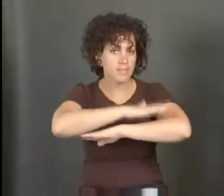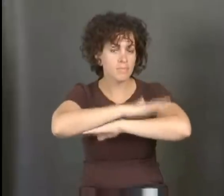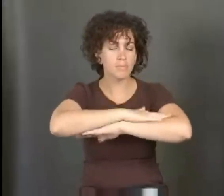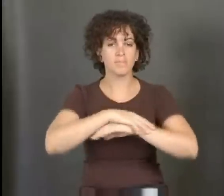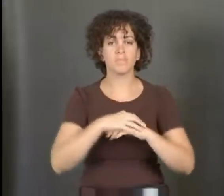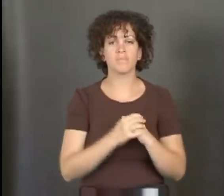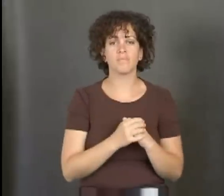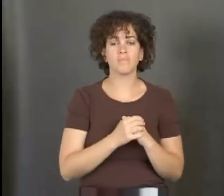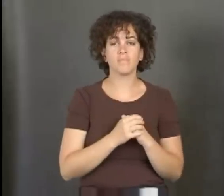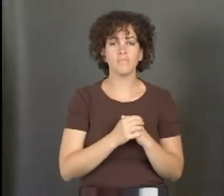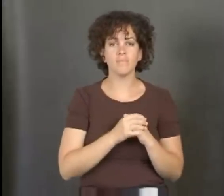Coffee table.